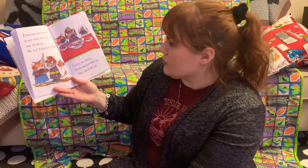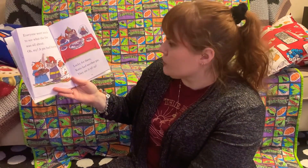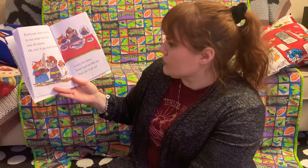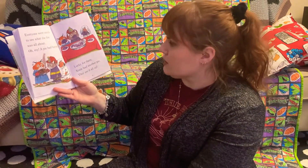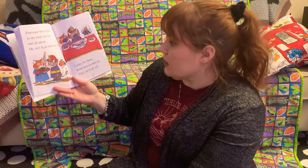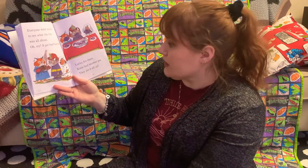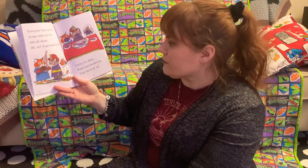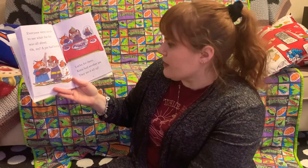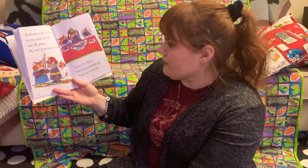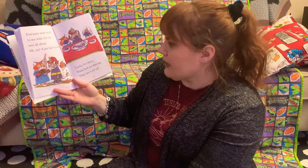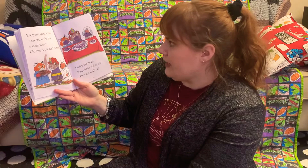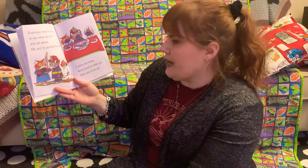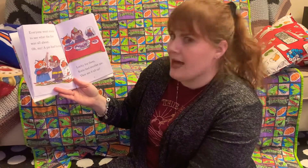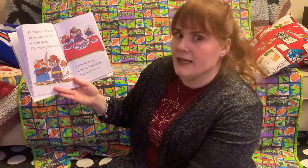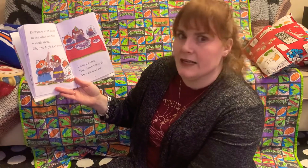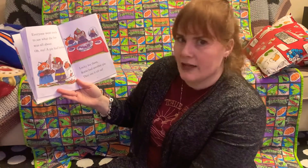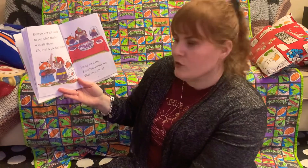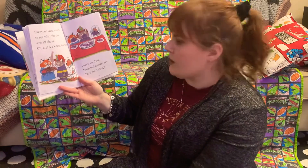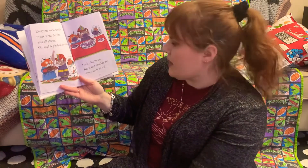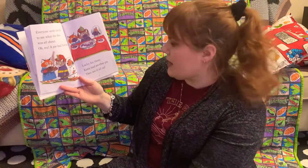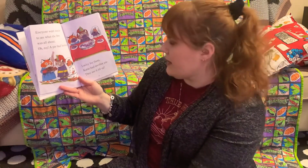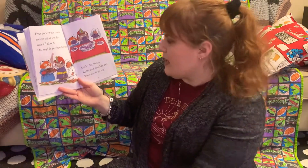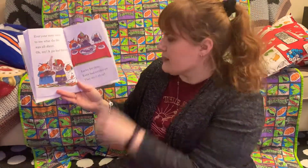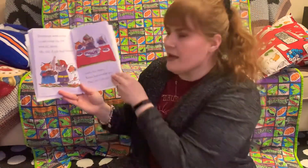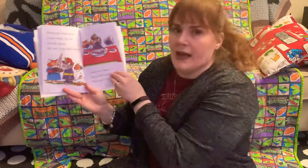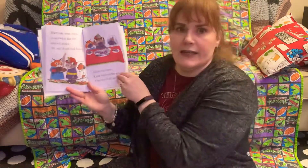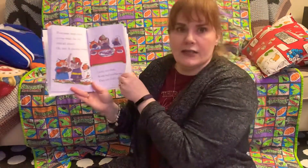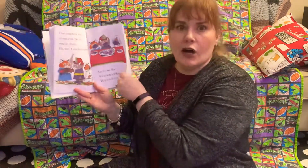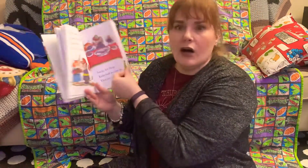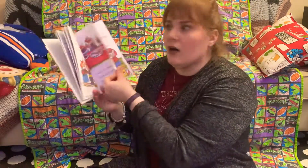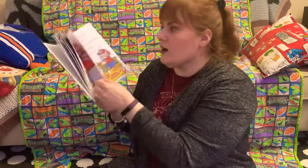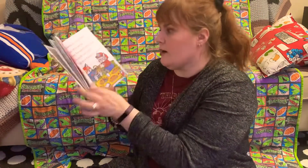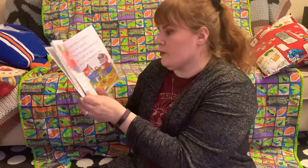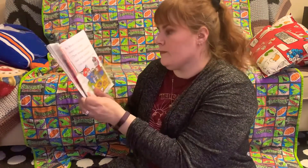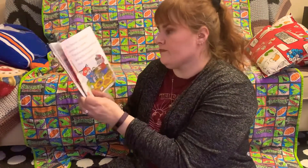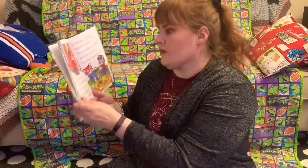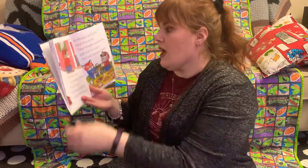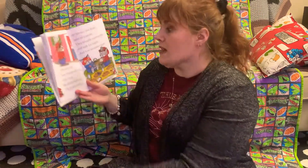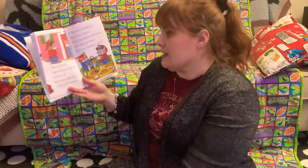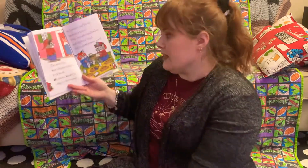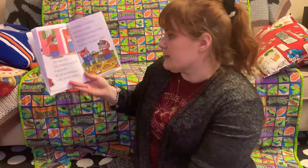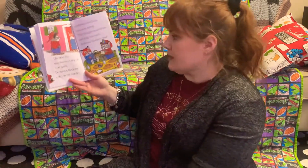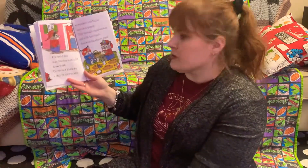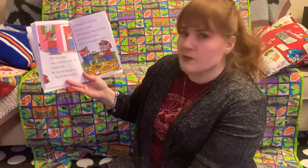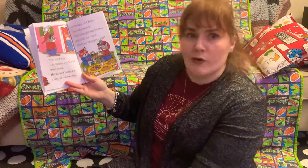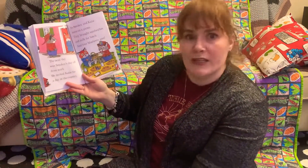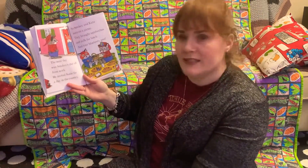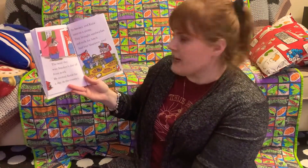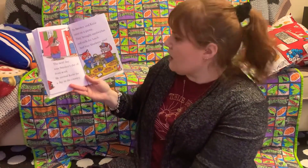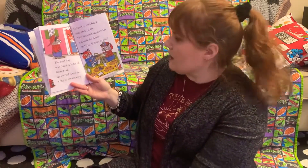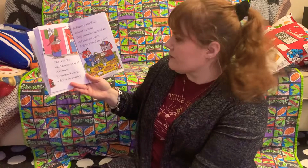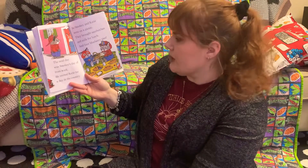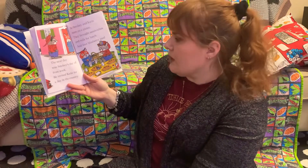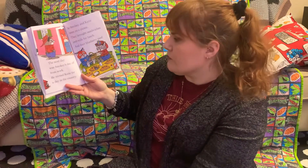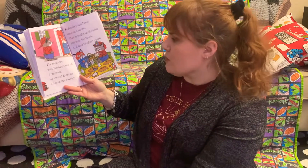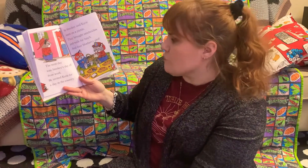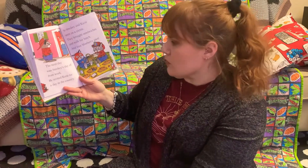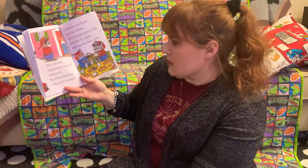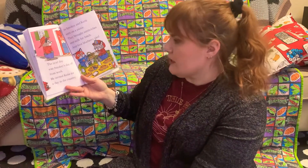burned. Lucky for them, Katie had another pie. They ate it all up. The next day was Smokey's day off from work. He